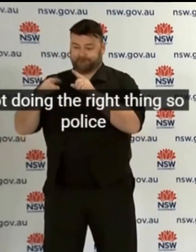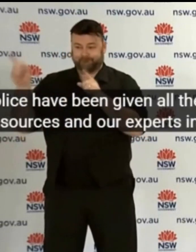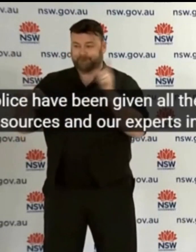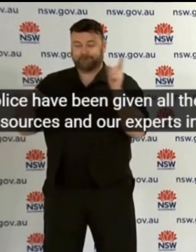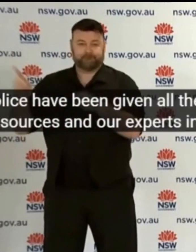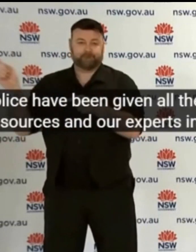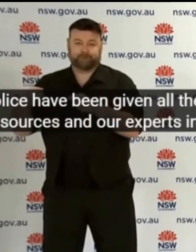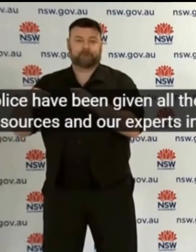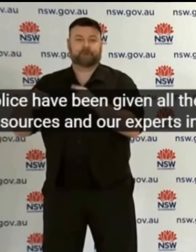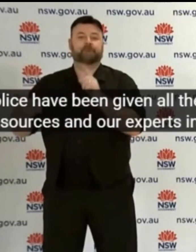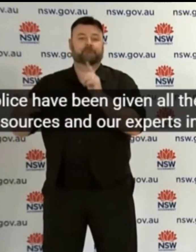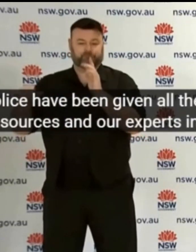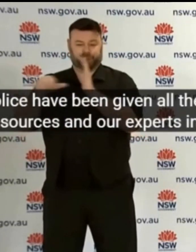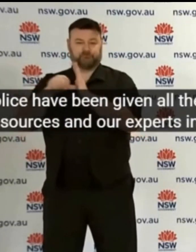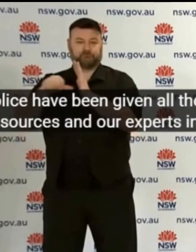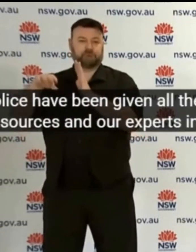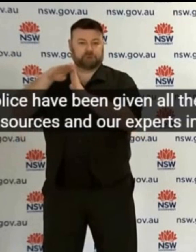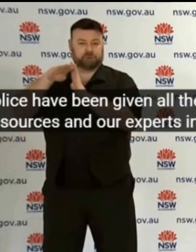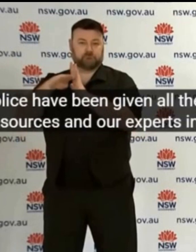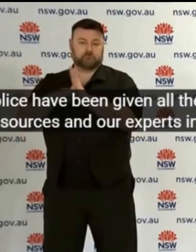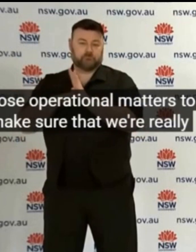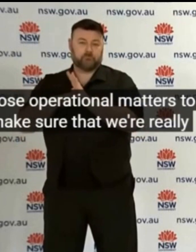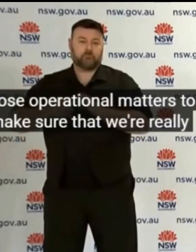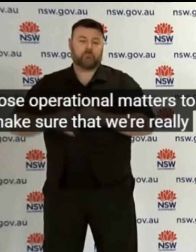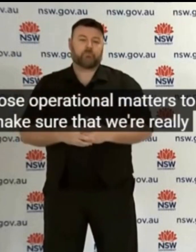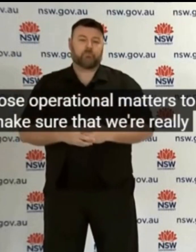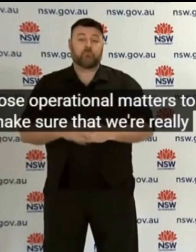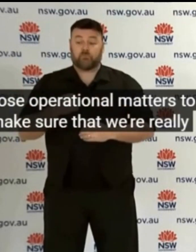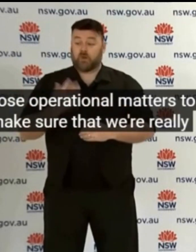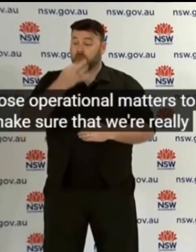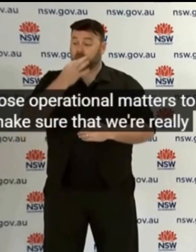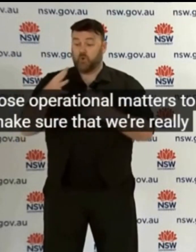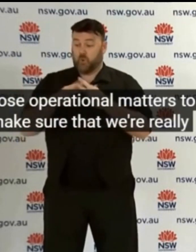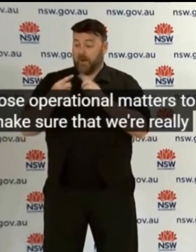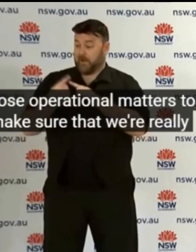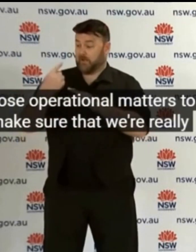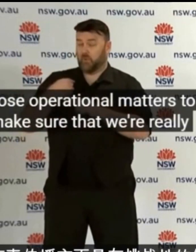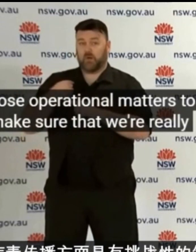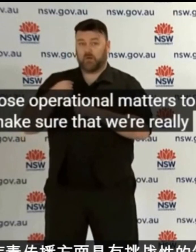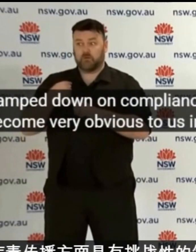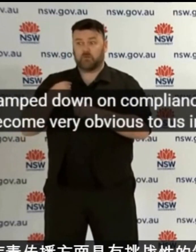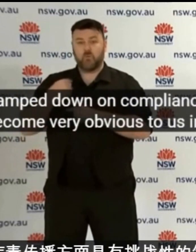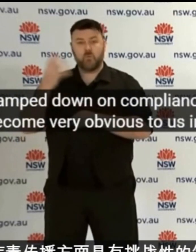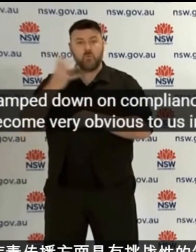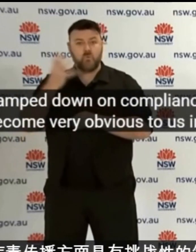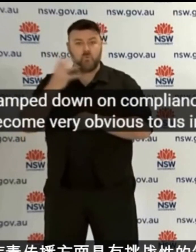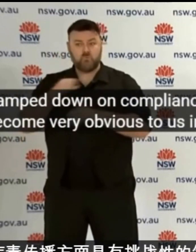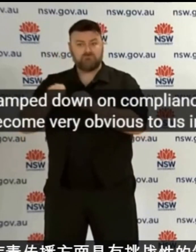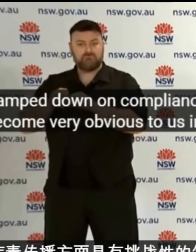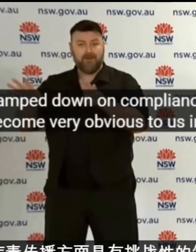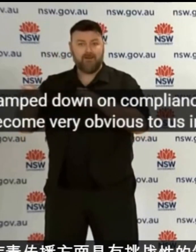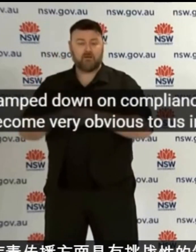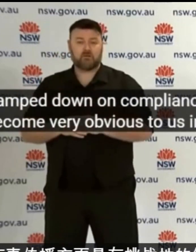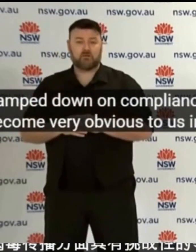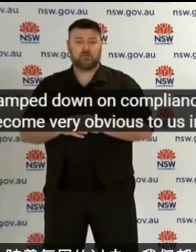us in the last few weeks where the challenging areas are in terms of the virus circulating and what we need to do. And as every week goes by, we're